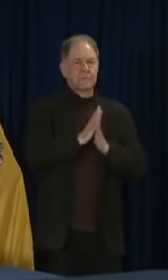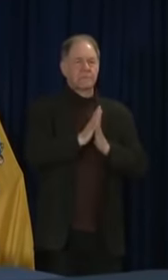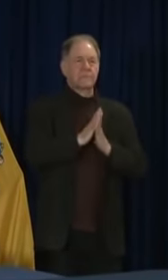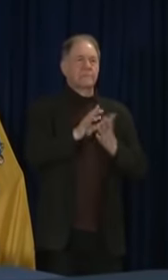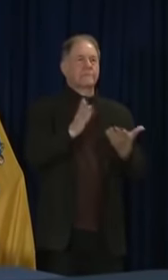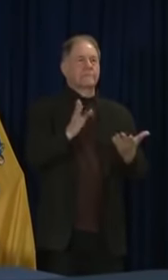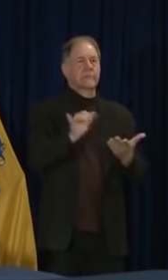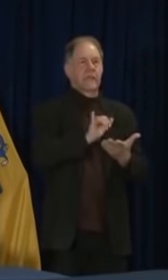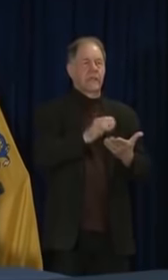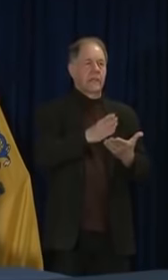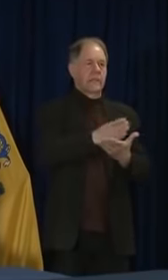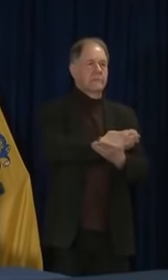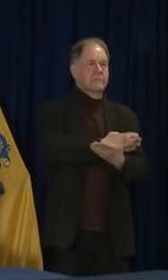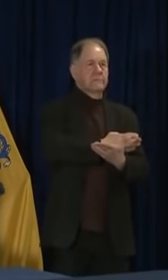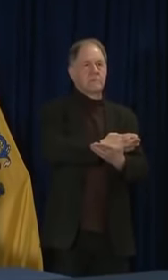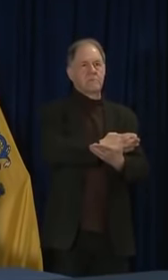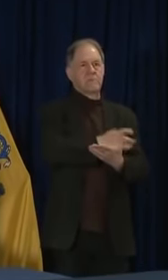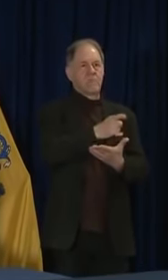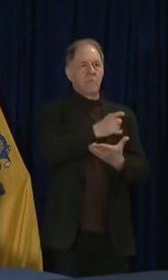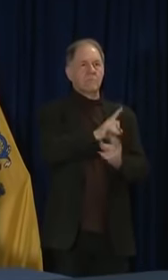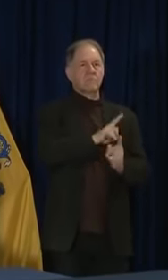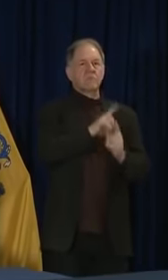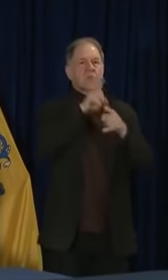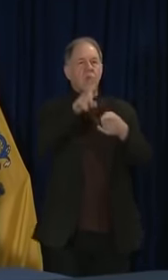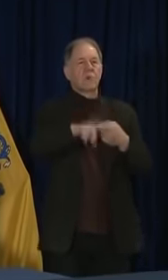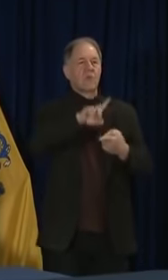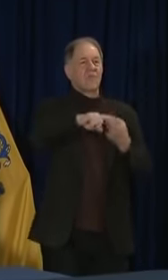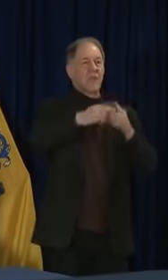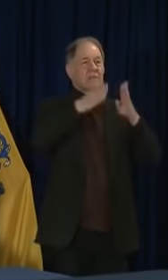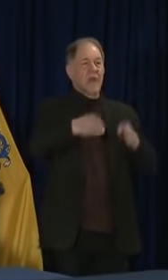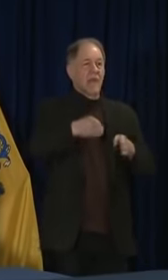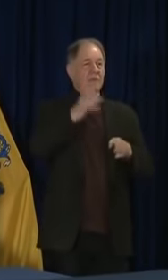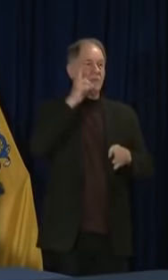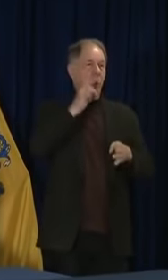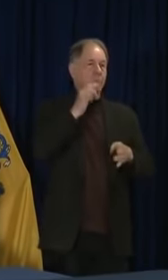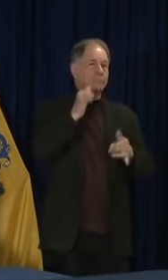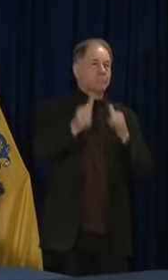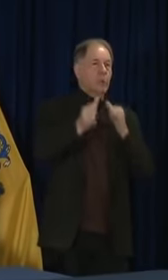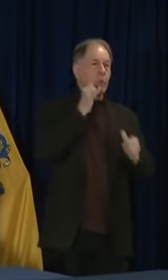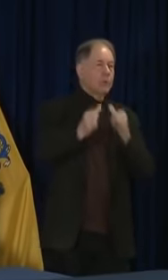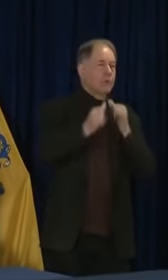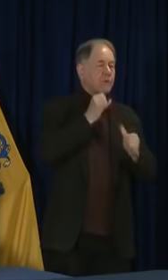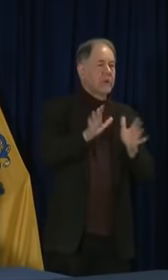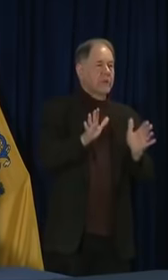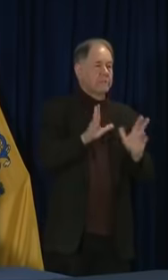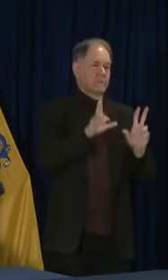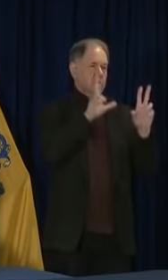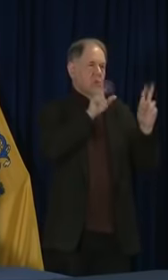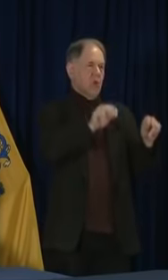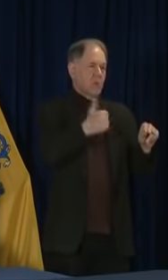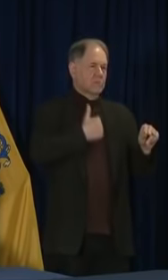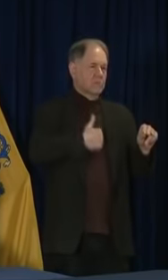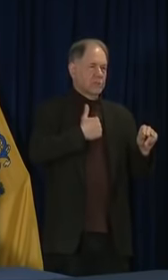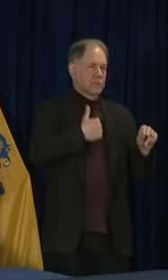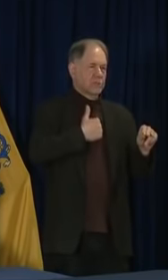end is you're going over to a buddy's house to drink. No,